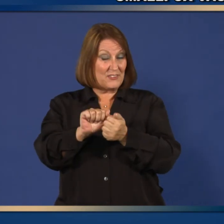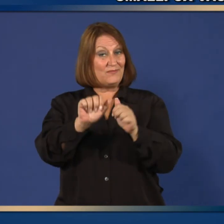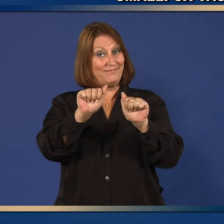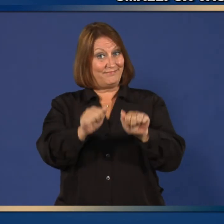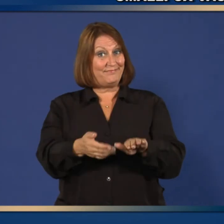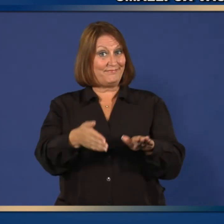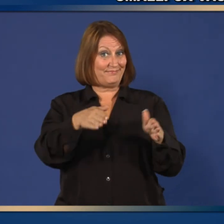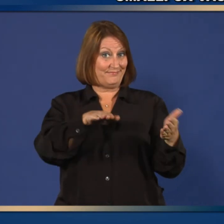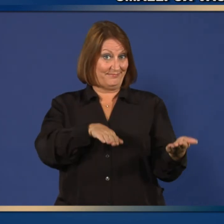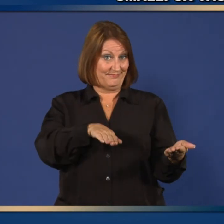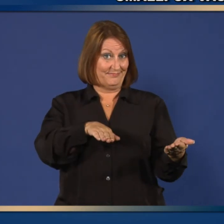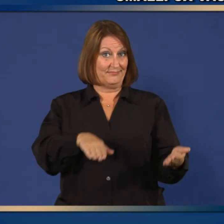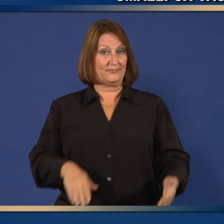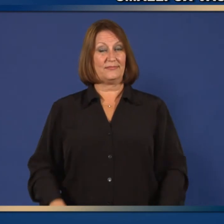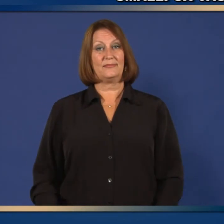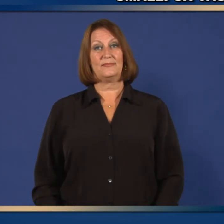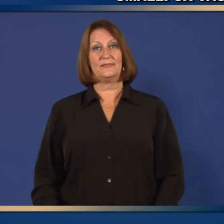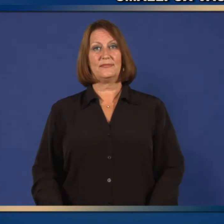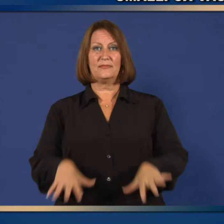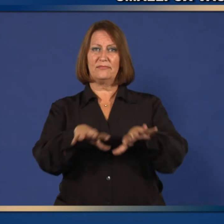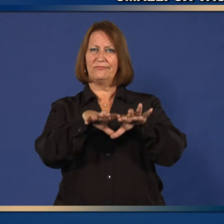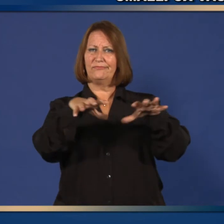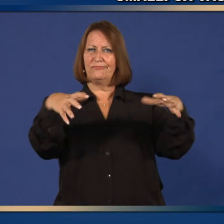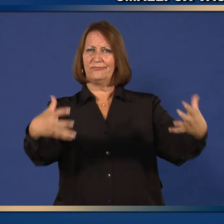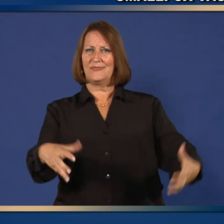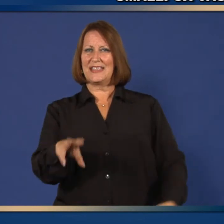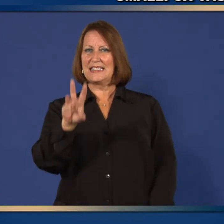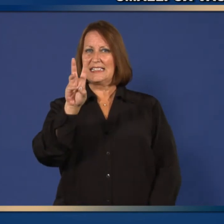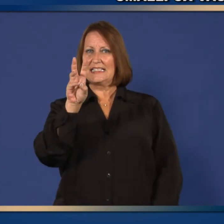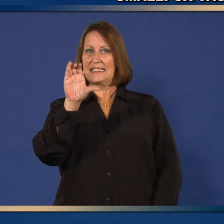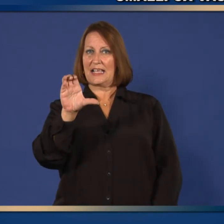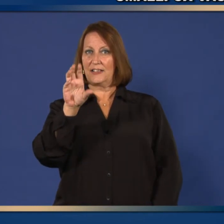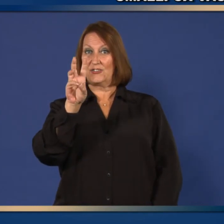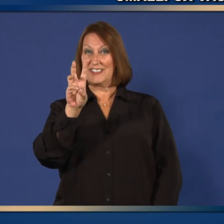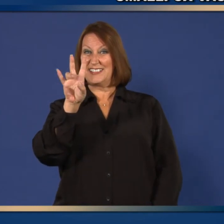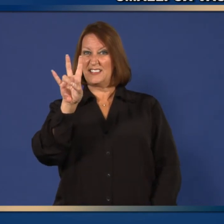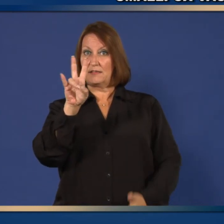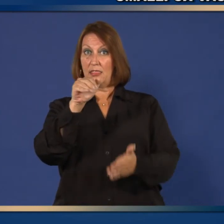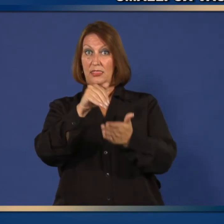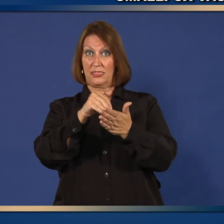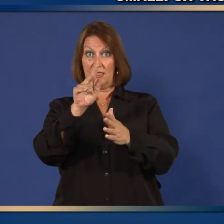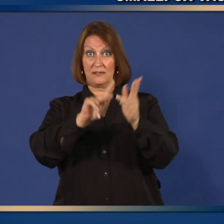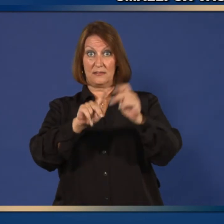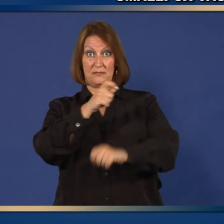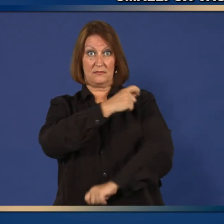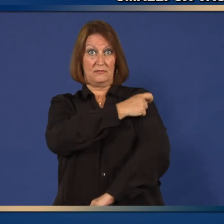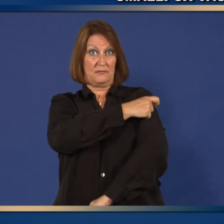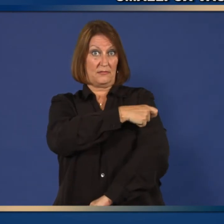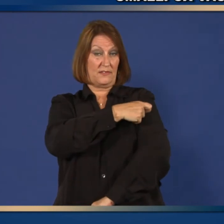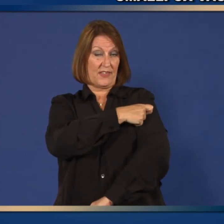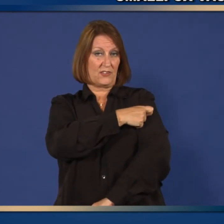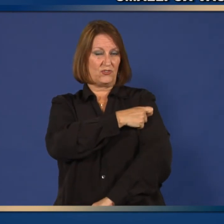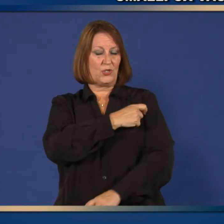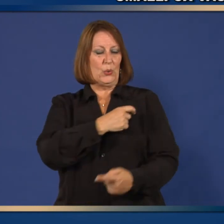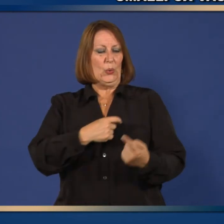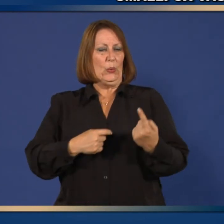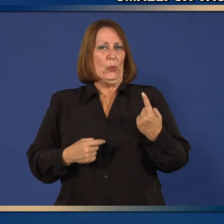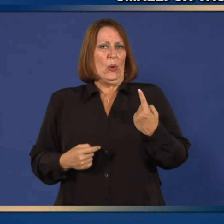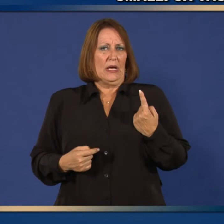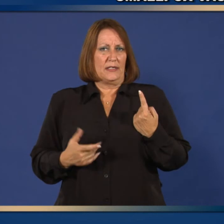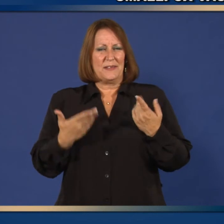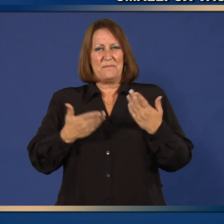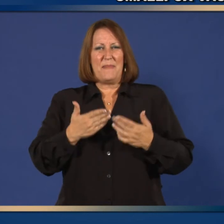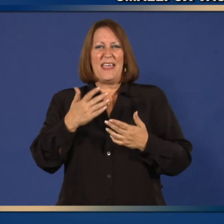Skin and tissue destruction, starting at the vaccination site and spreading to the rest of the